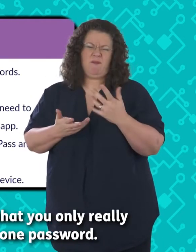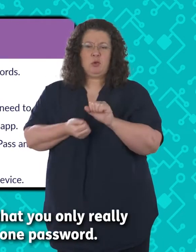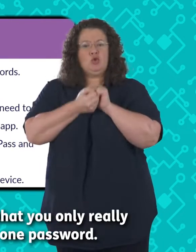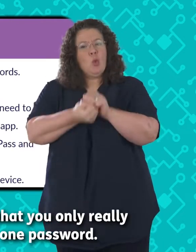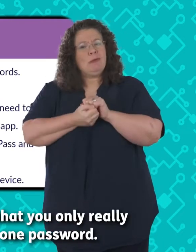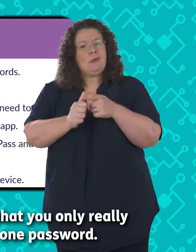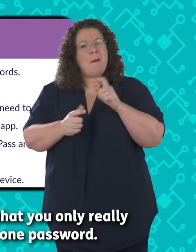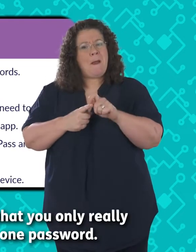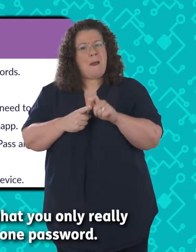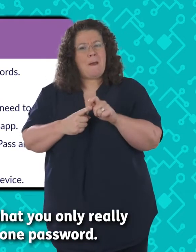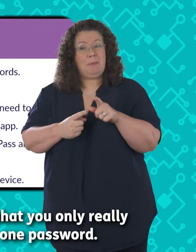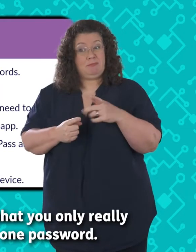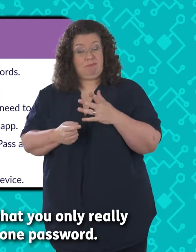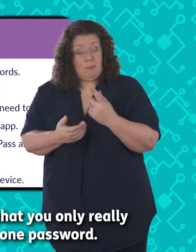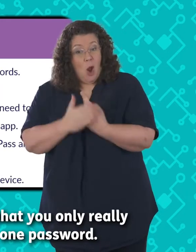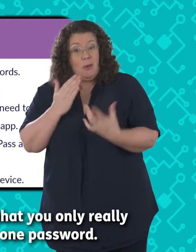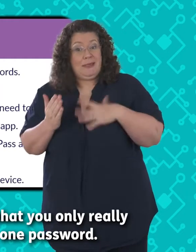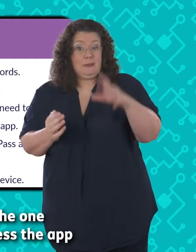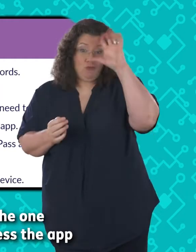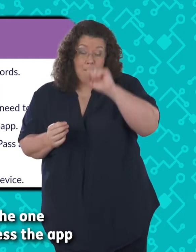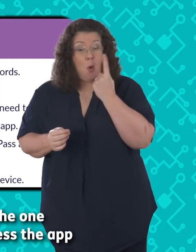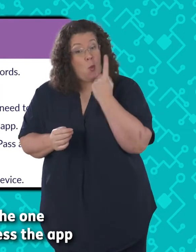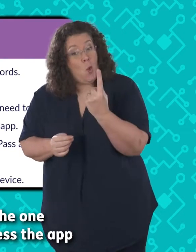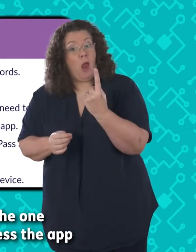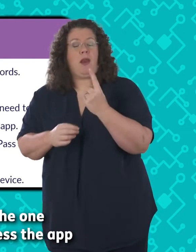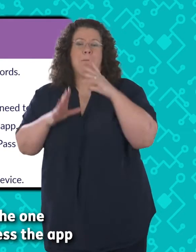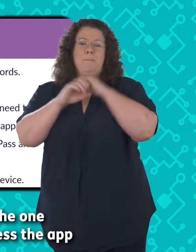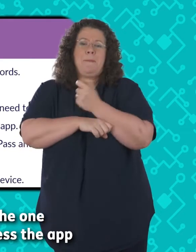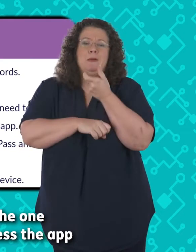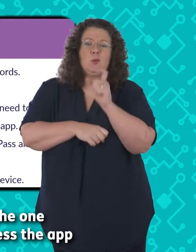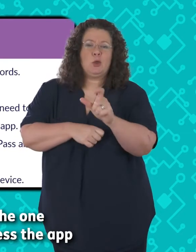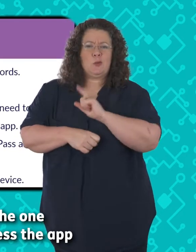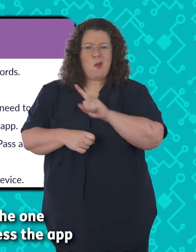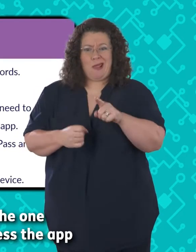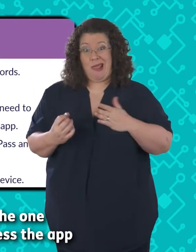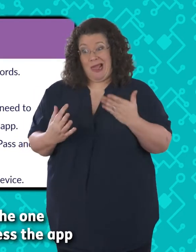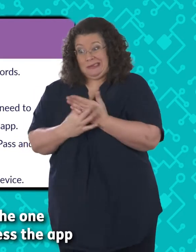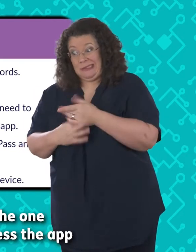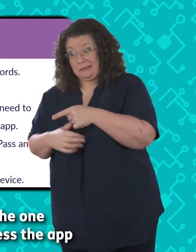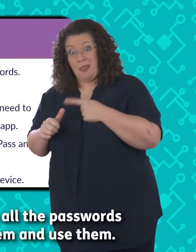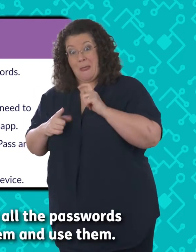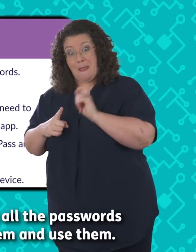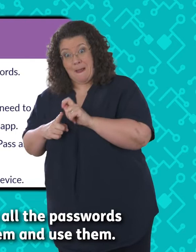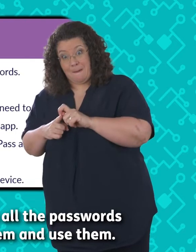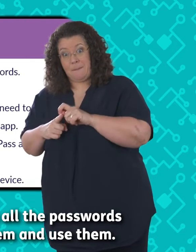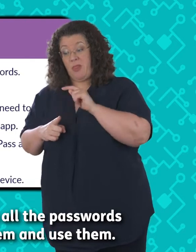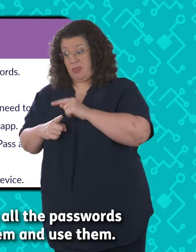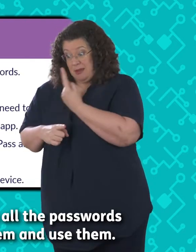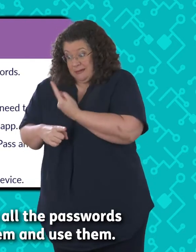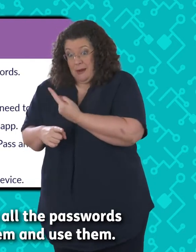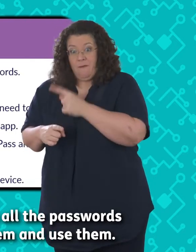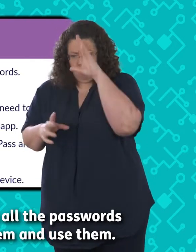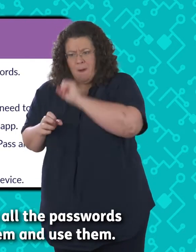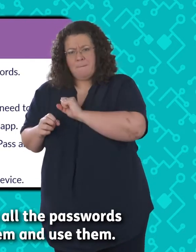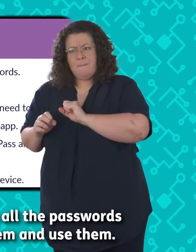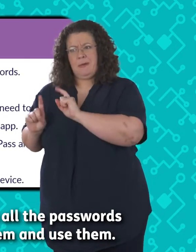apps, it means that you only need to remember 1 password, and that's the one to actually access the app. And then it remembers all the